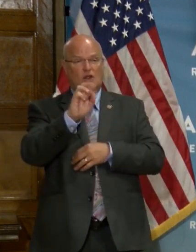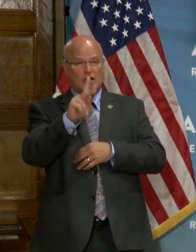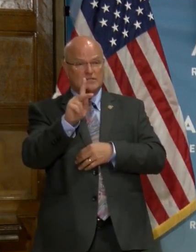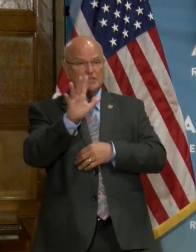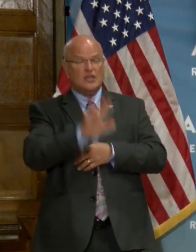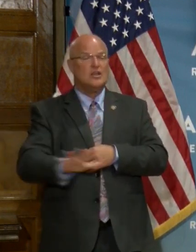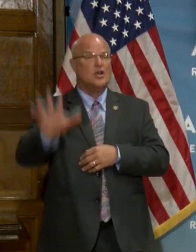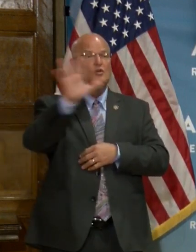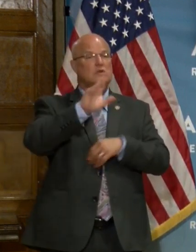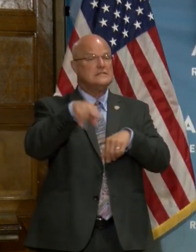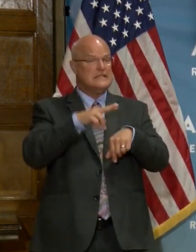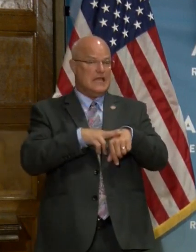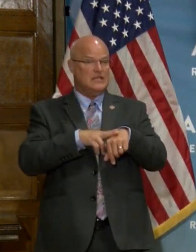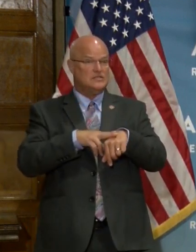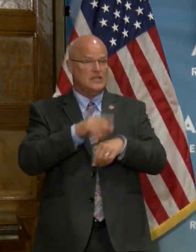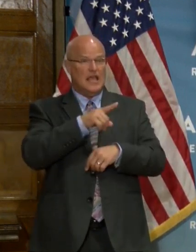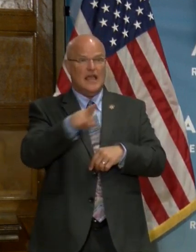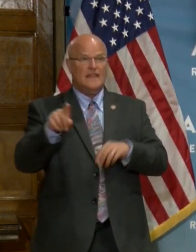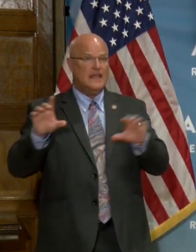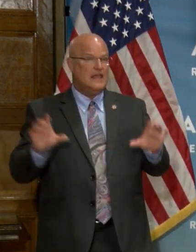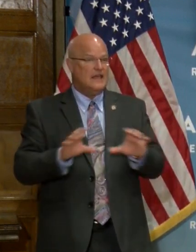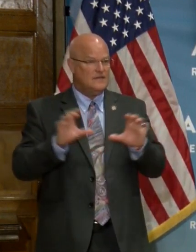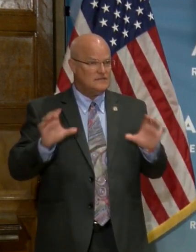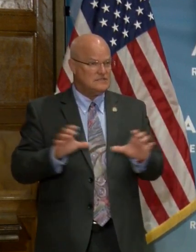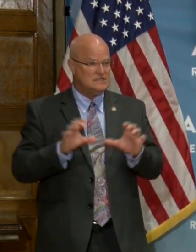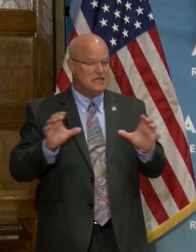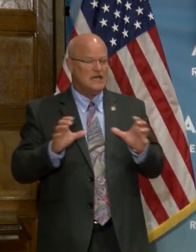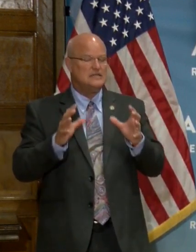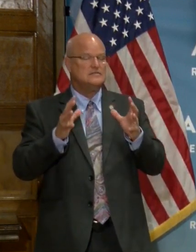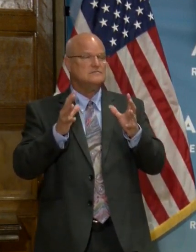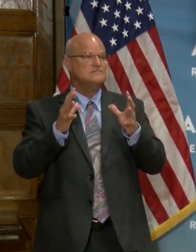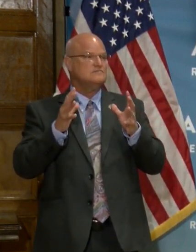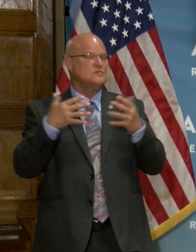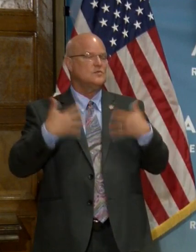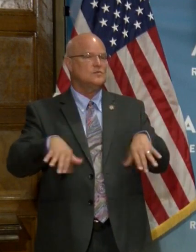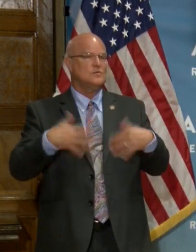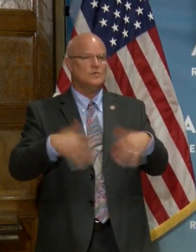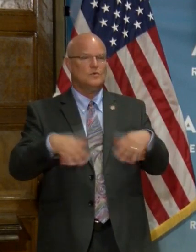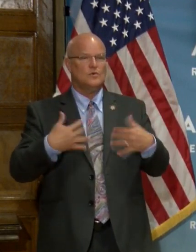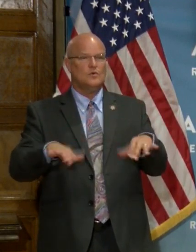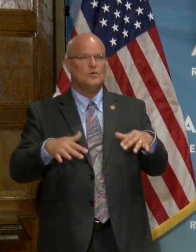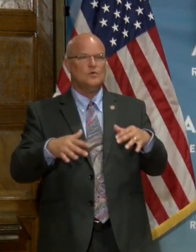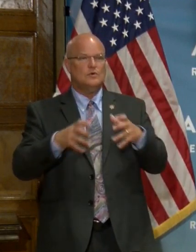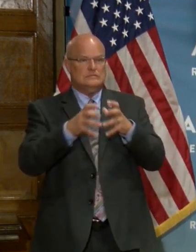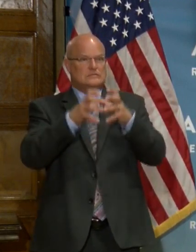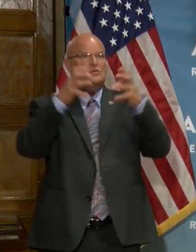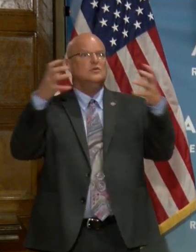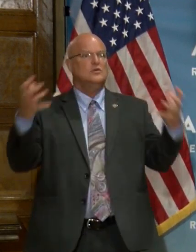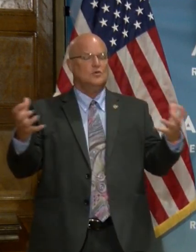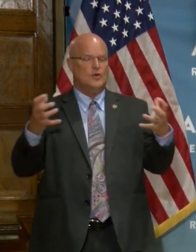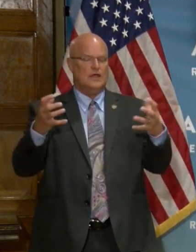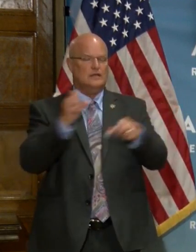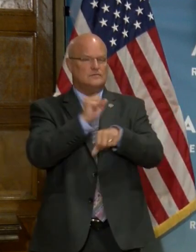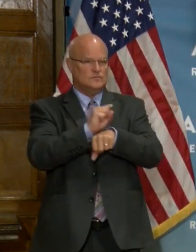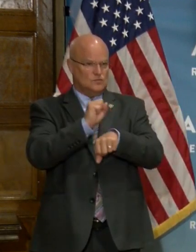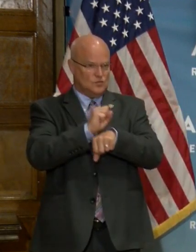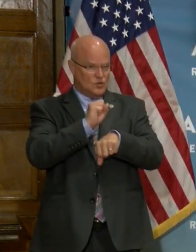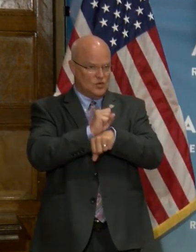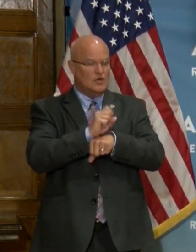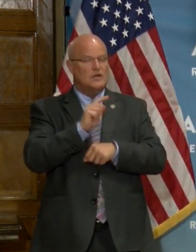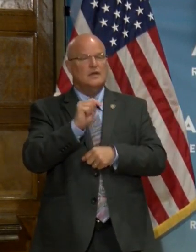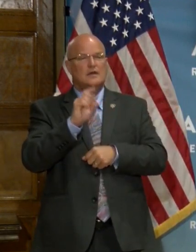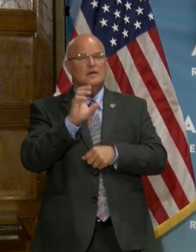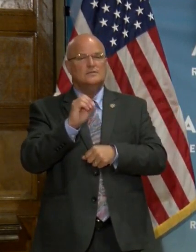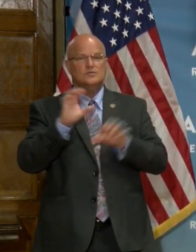nation, and they have gone to very extraordinary lengths